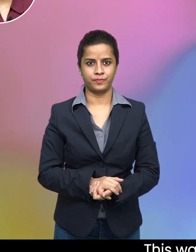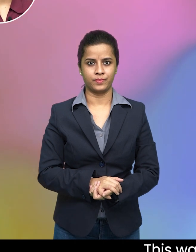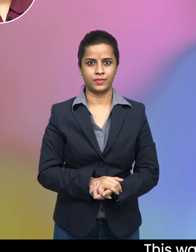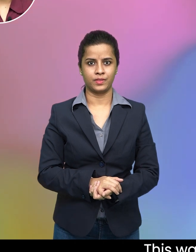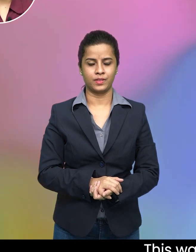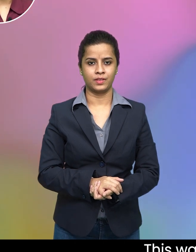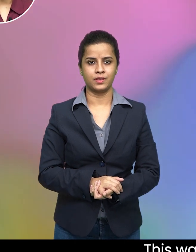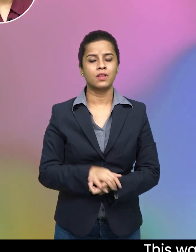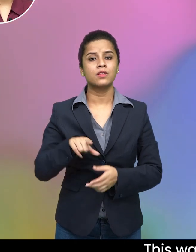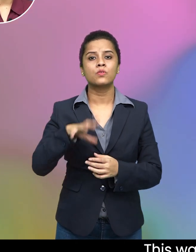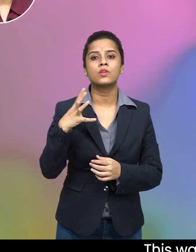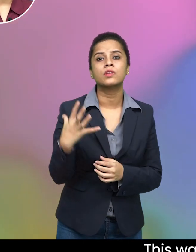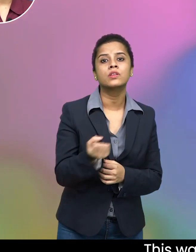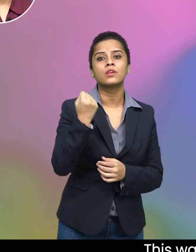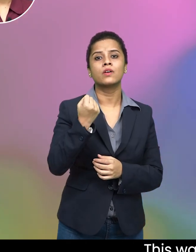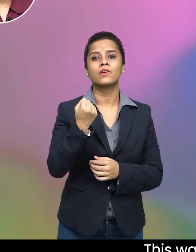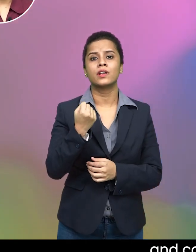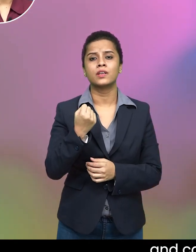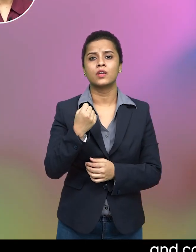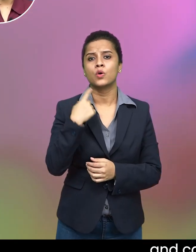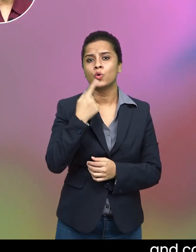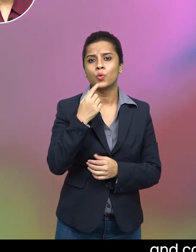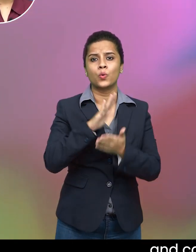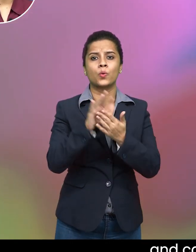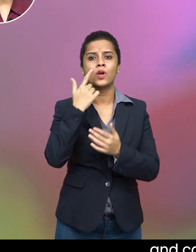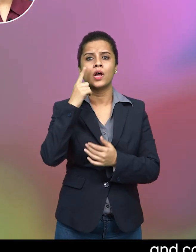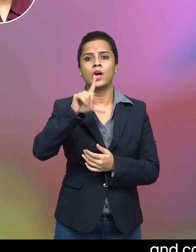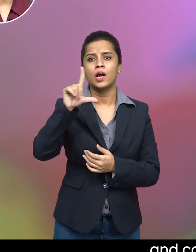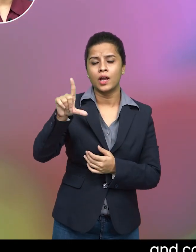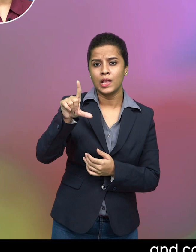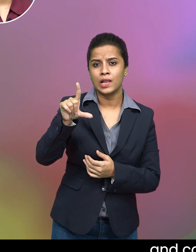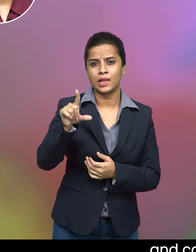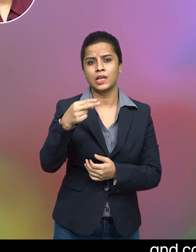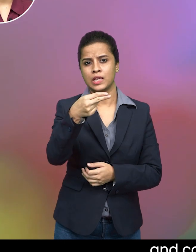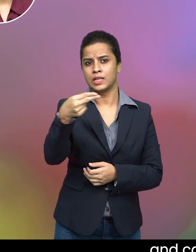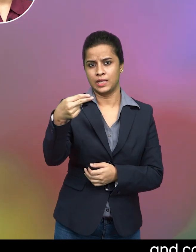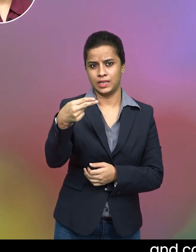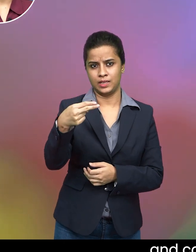This was discovered by Hill and called Hill's reaction.